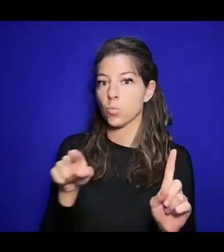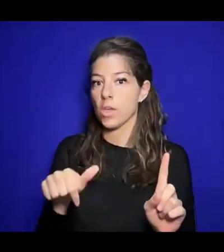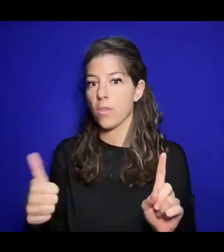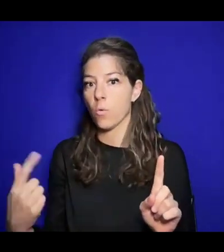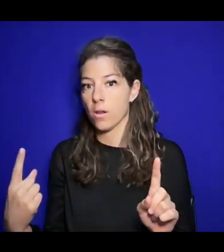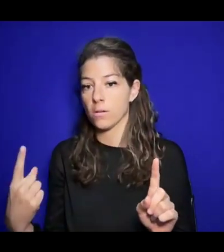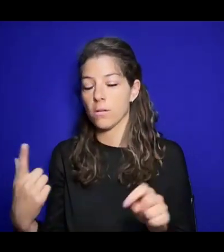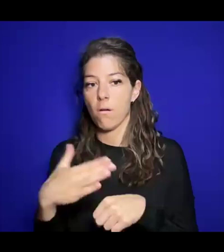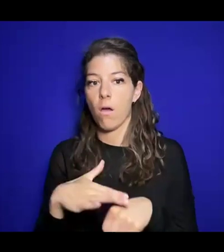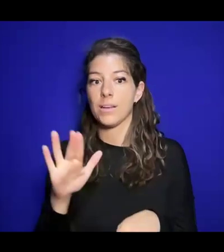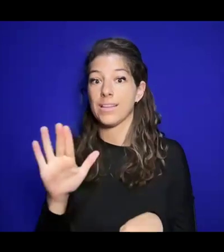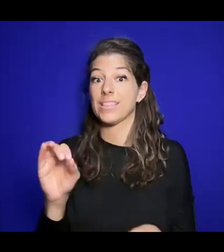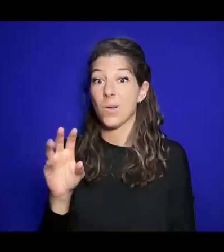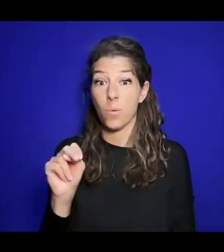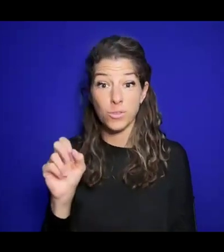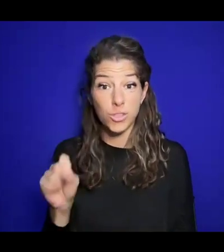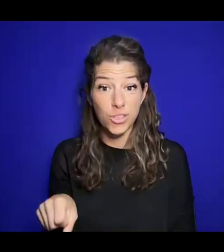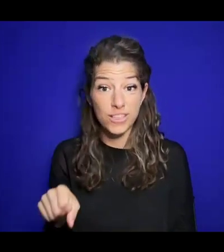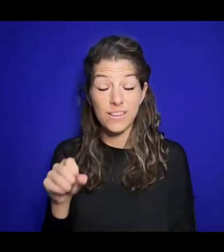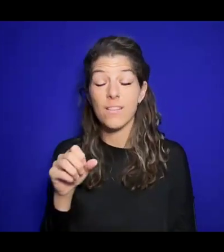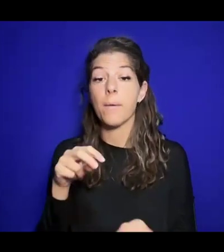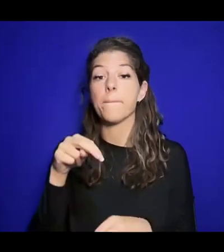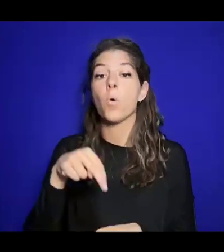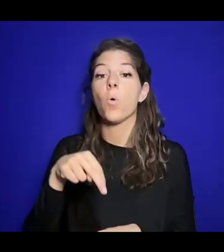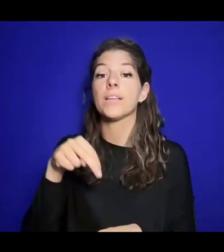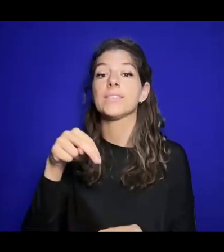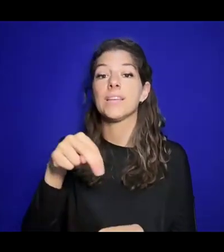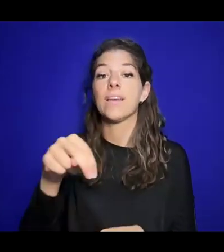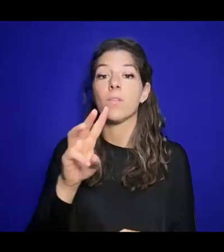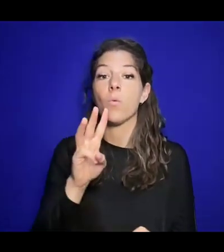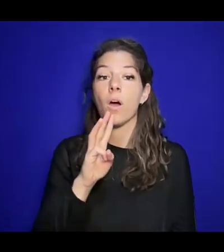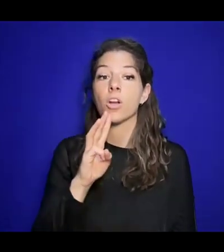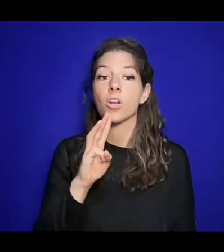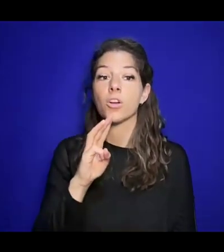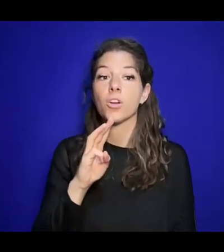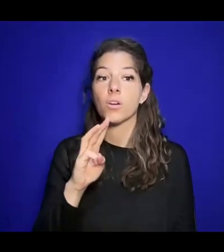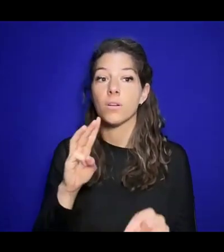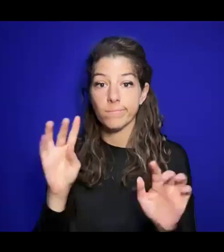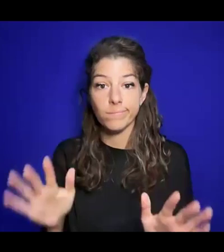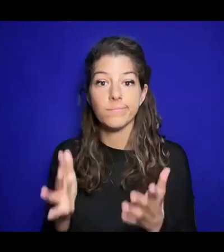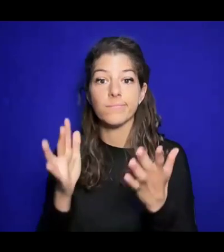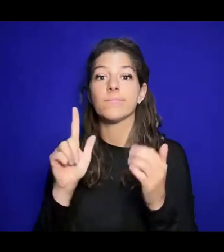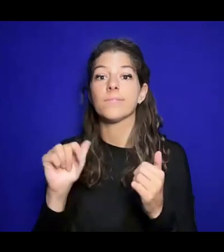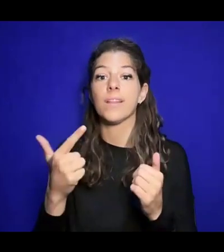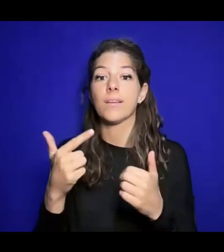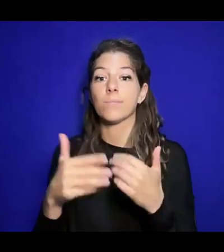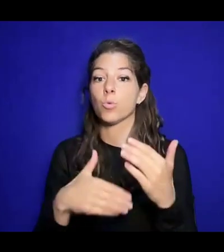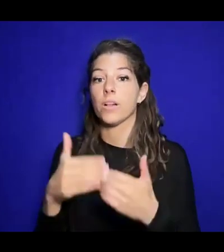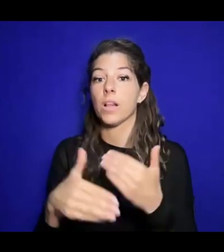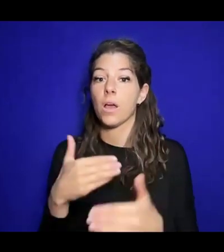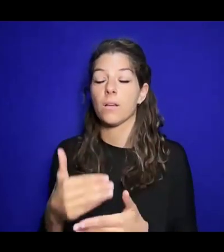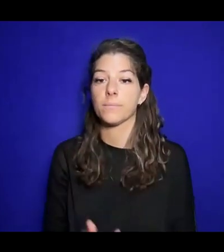other on his own because the buoyancy of the water lift his legs as he was moving